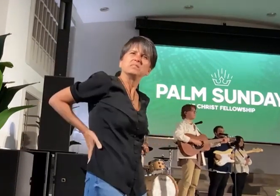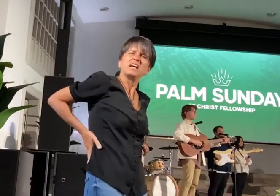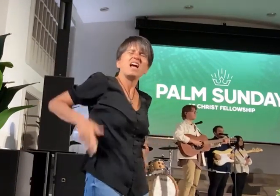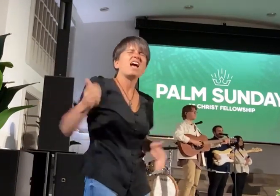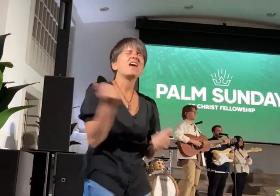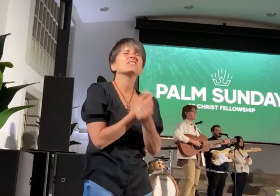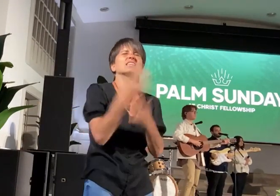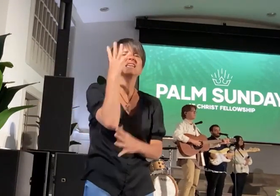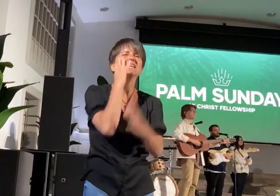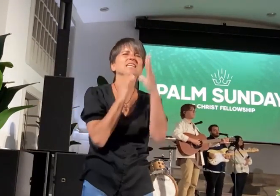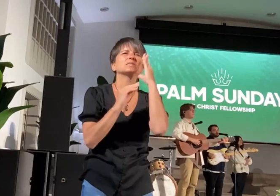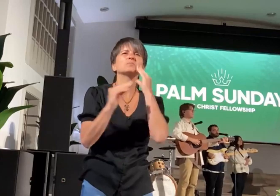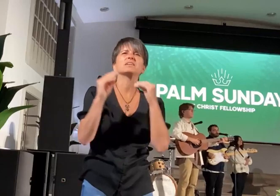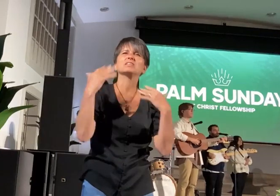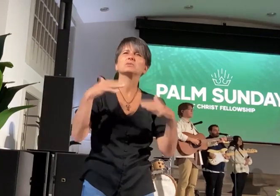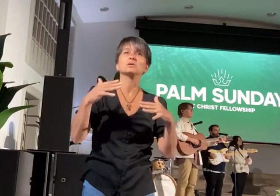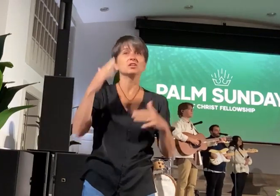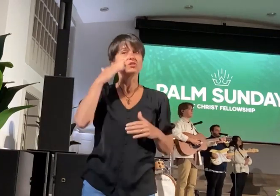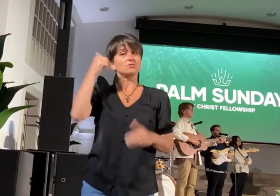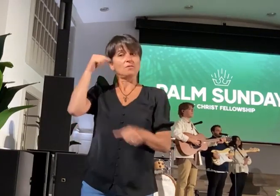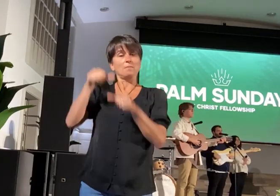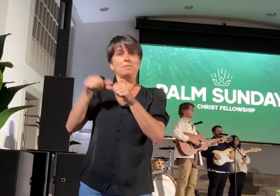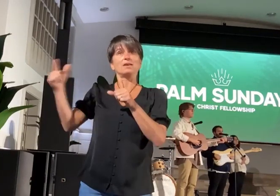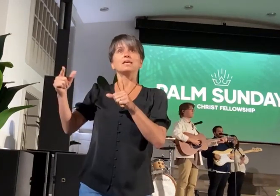once held his mother's hands when he was a child.